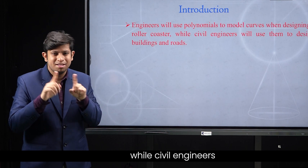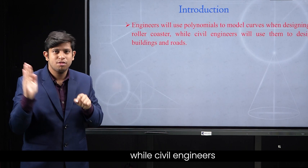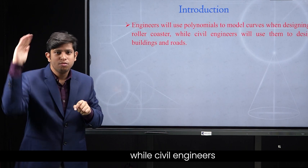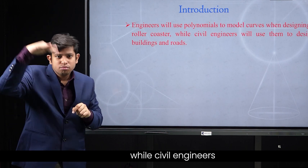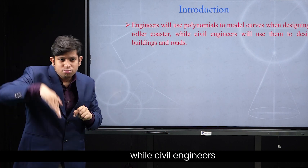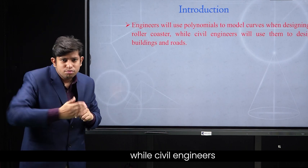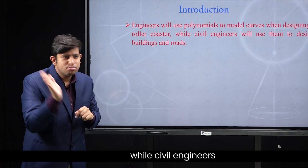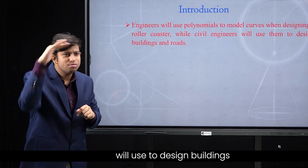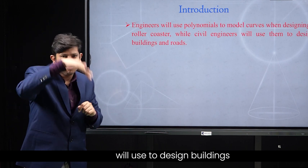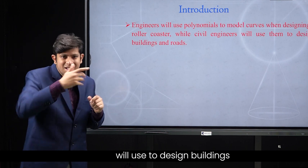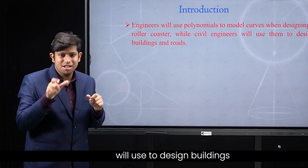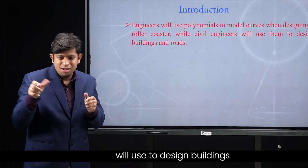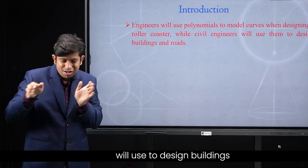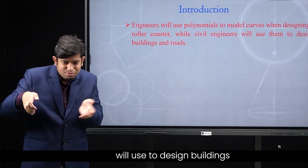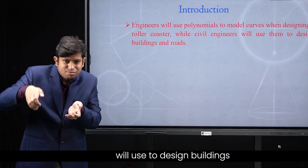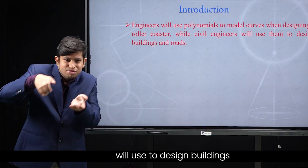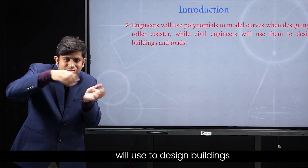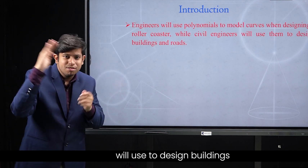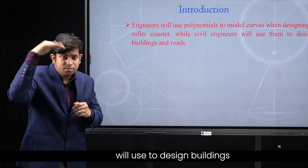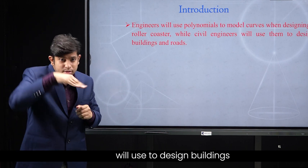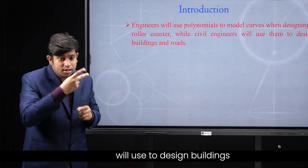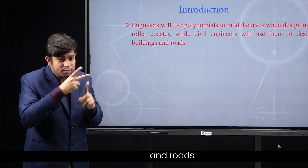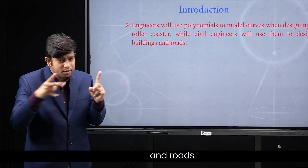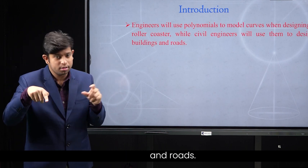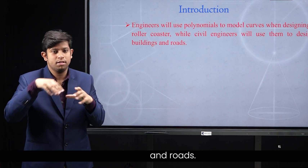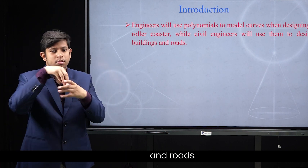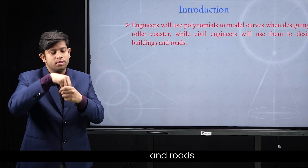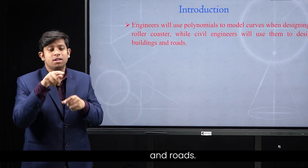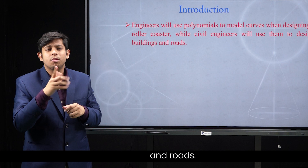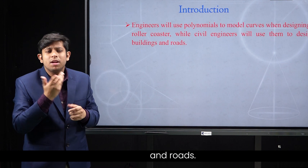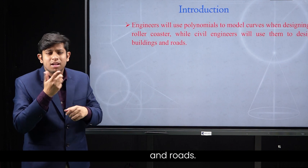while civil engineers will use to design buildings and roads.